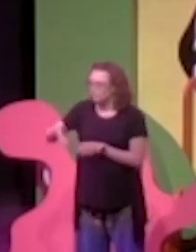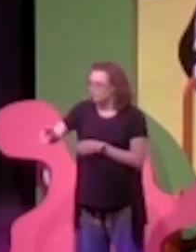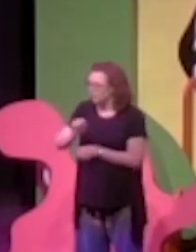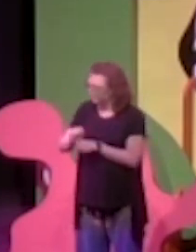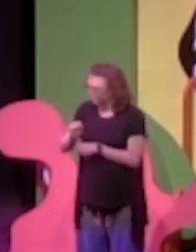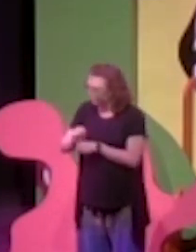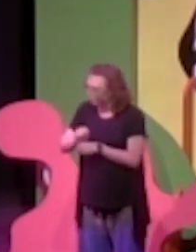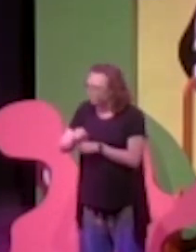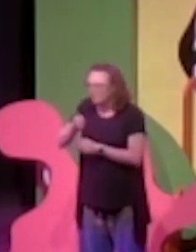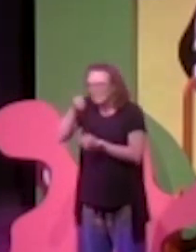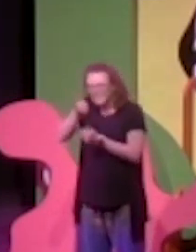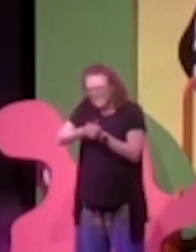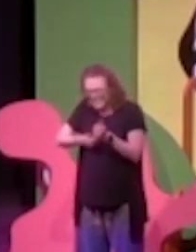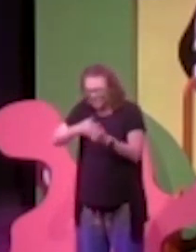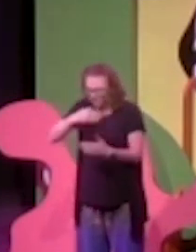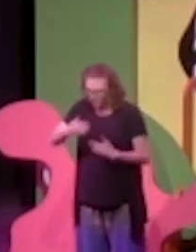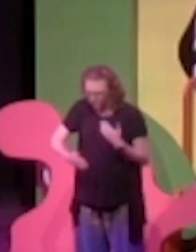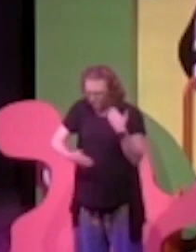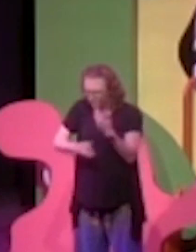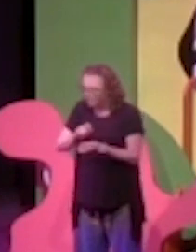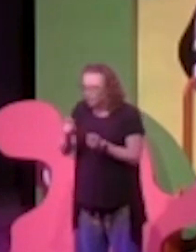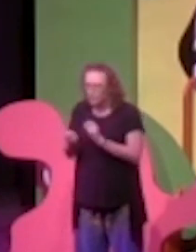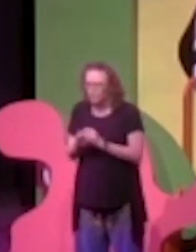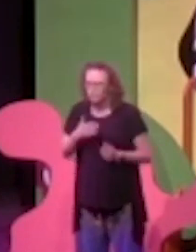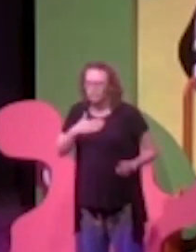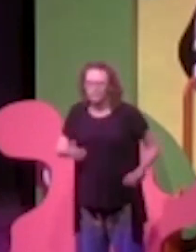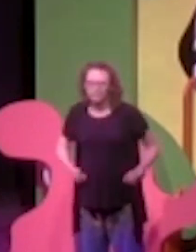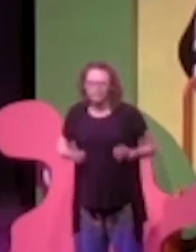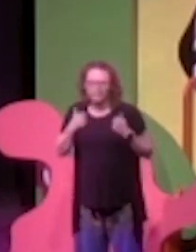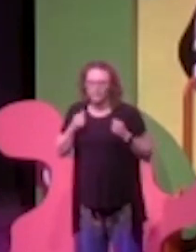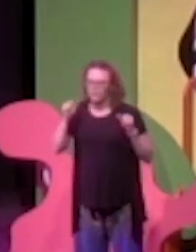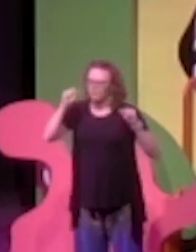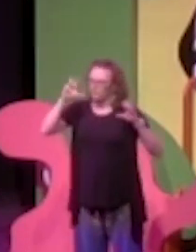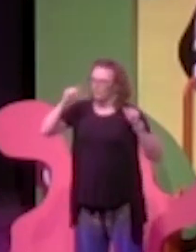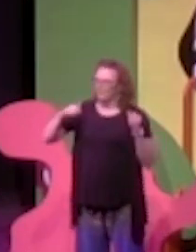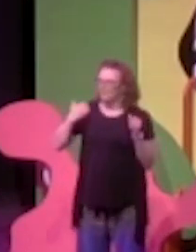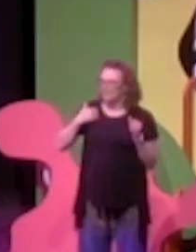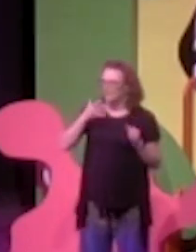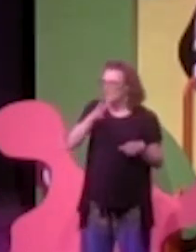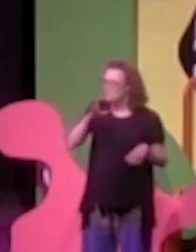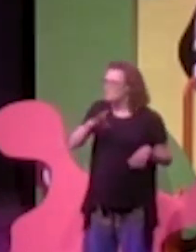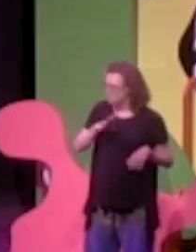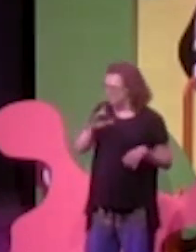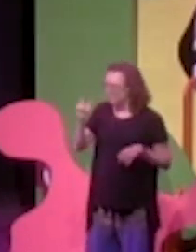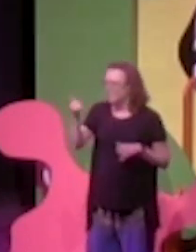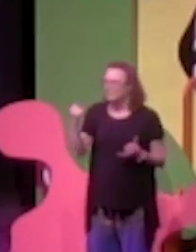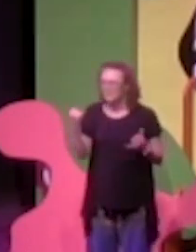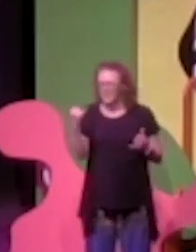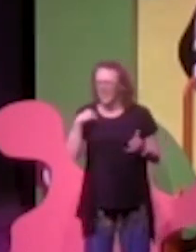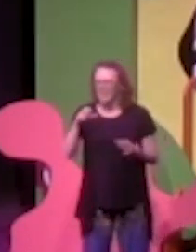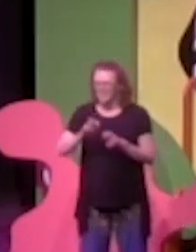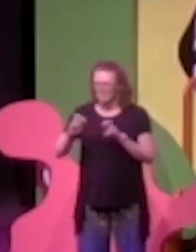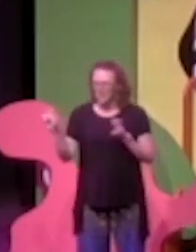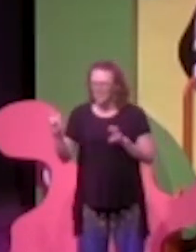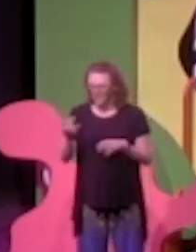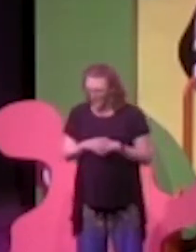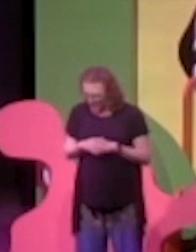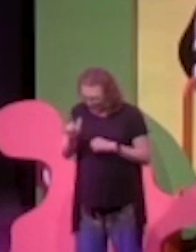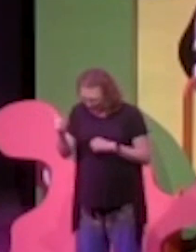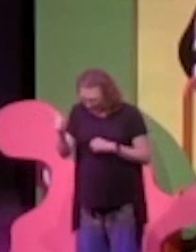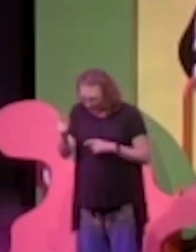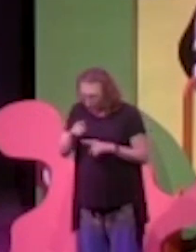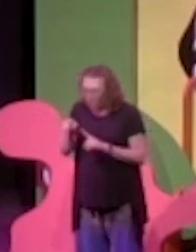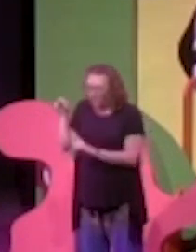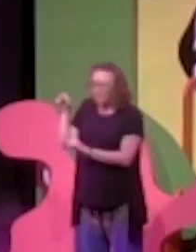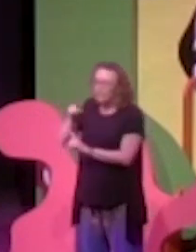a young, amazing young woman that's going to be on a panel, the youth panel later today, and just you got to connect and weave